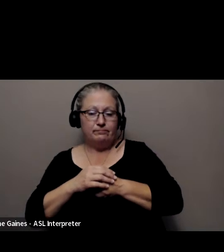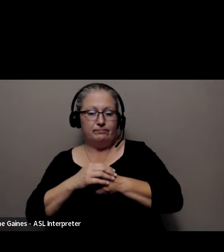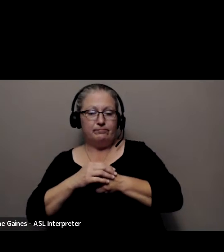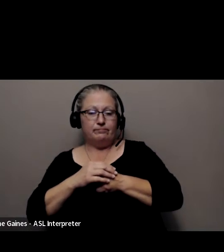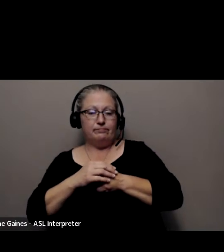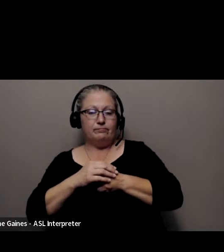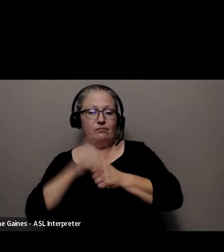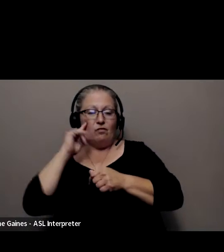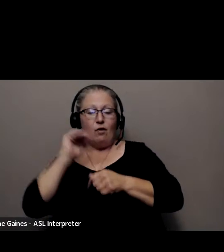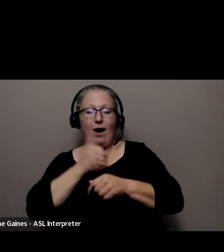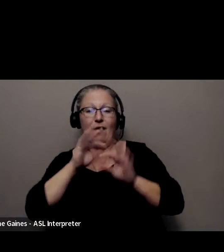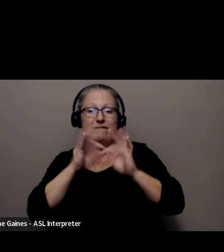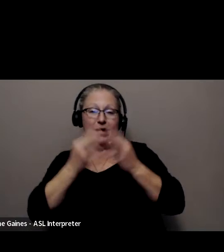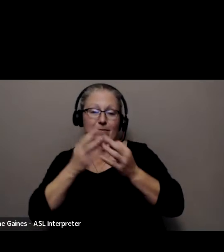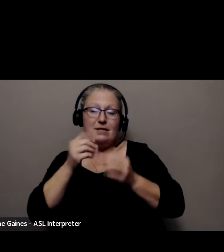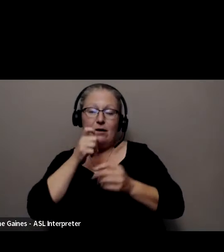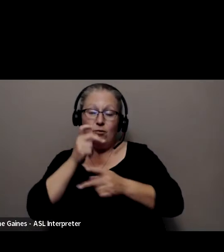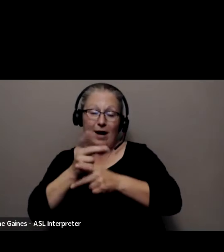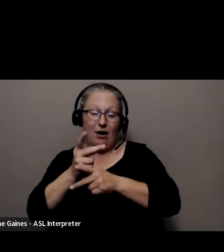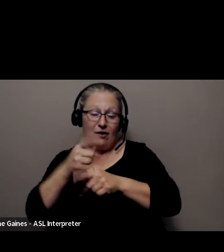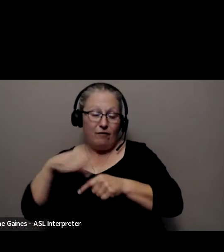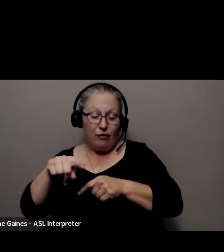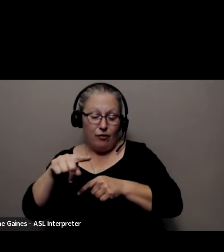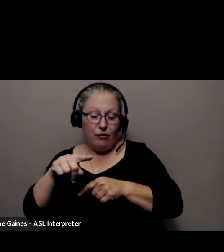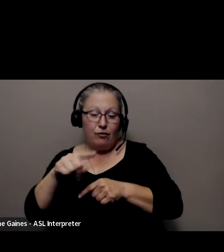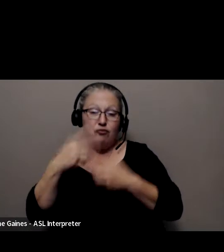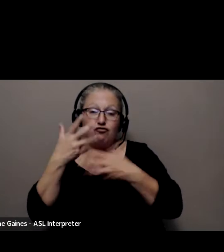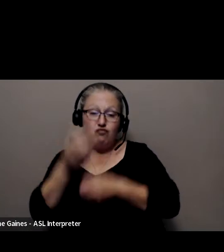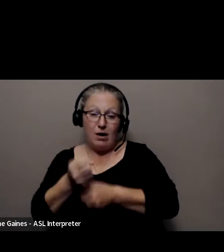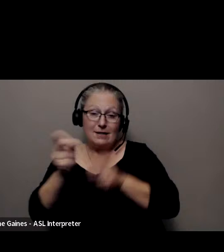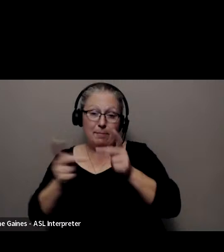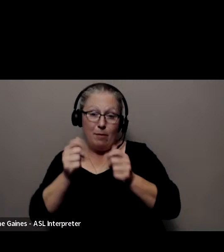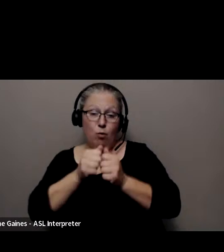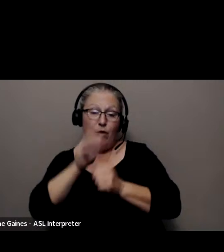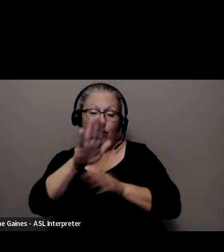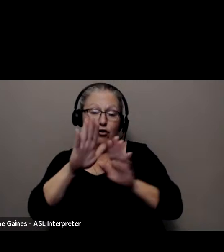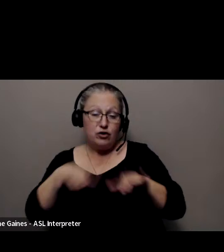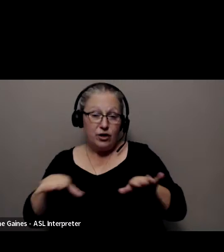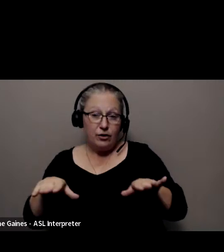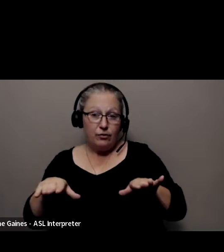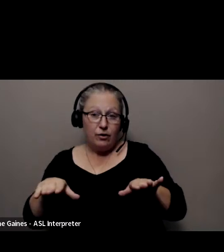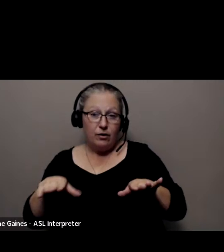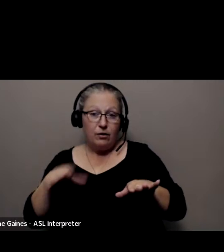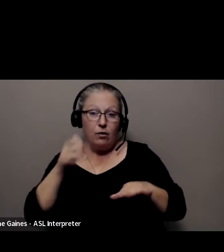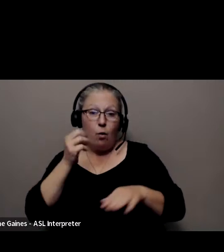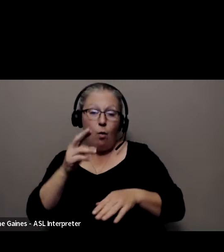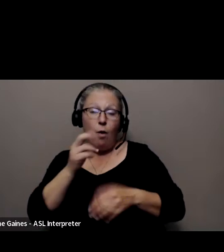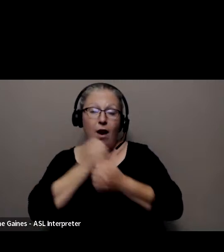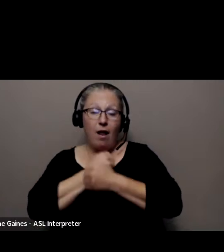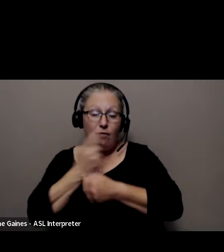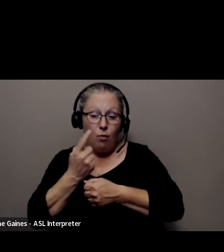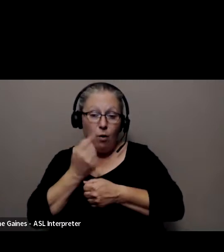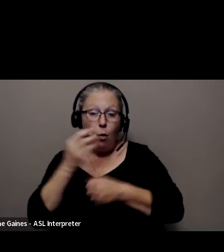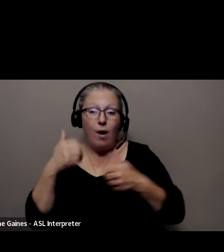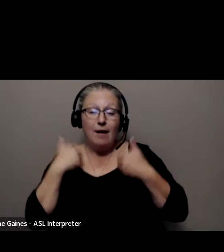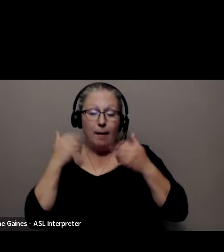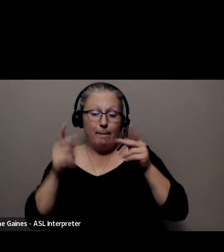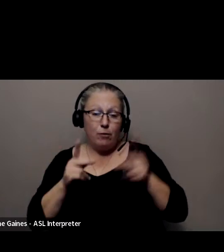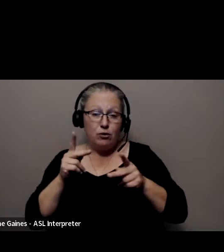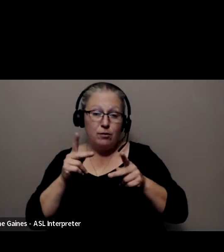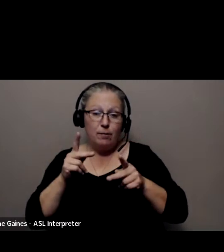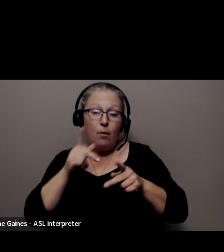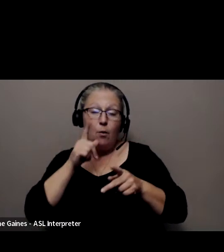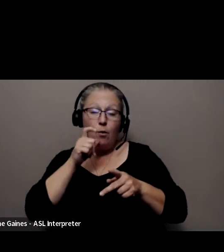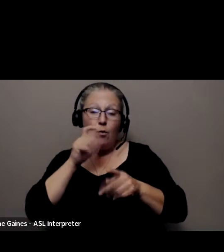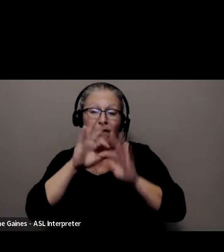To our families and caregivers, trusting people with your child or a loved one or a young person whose